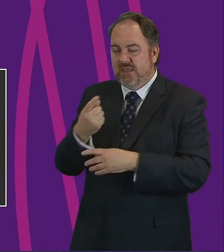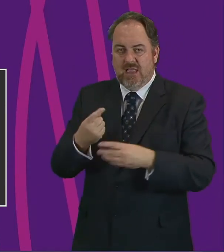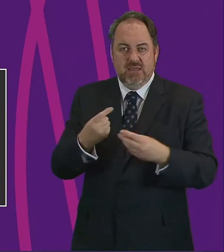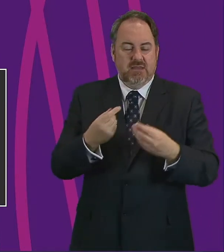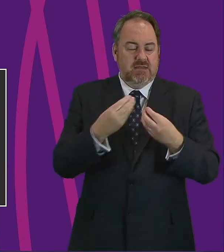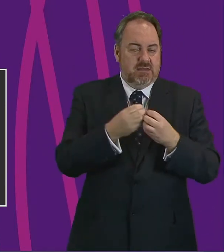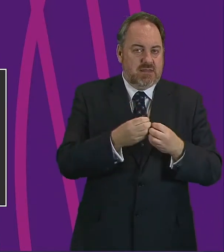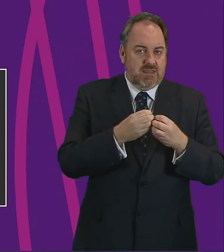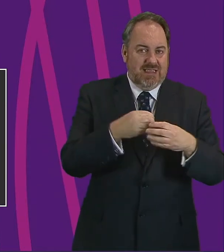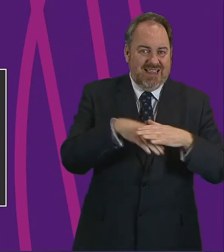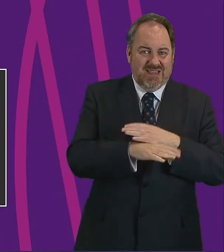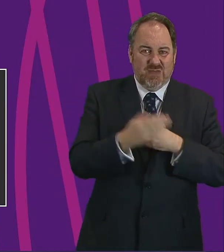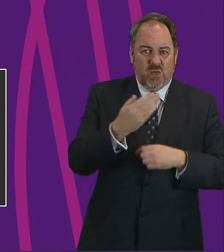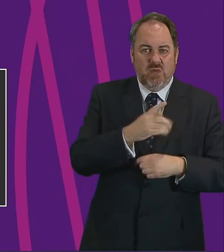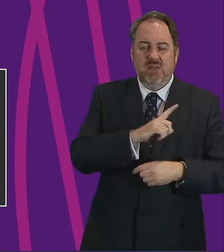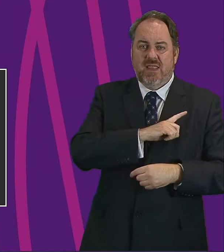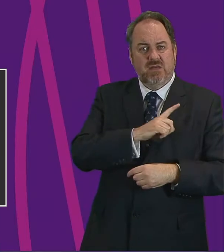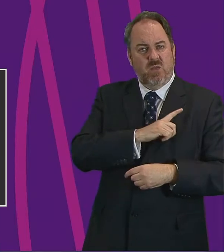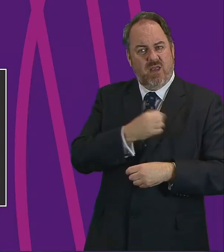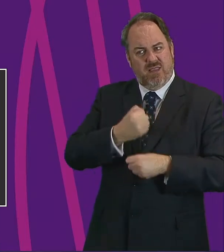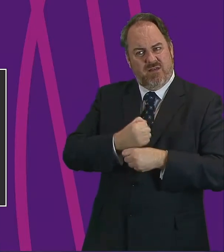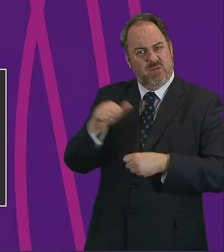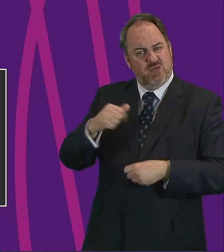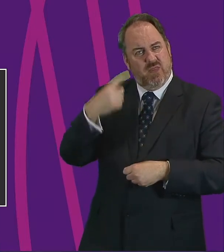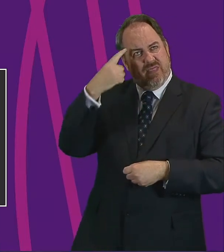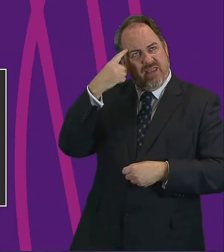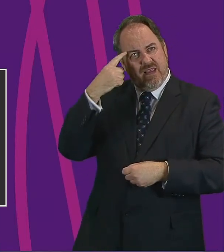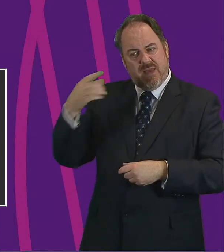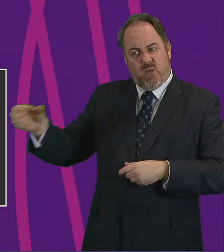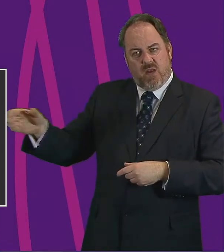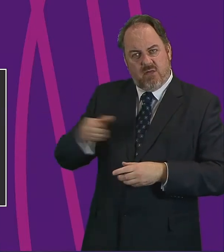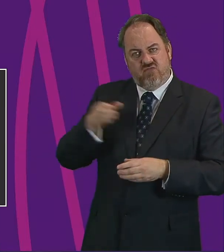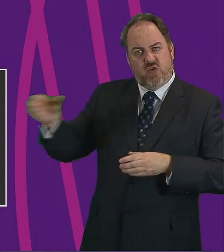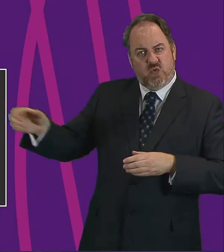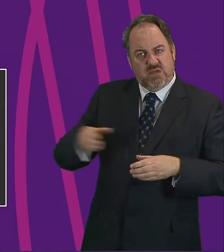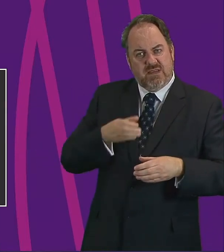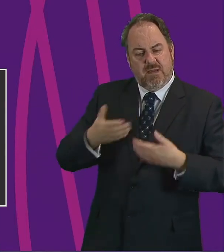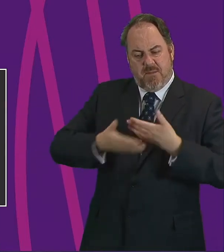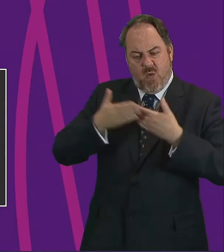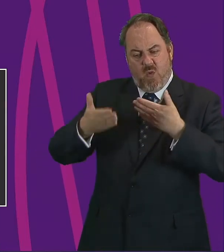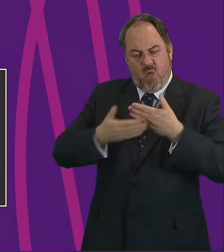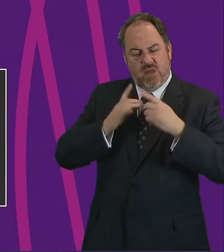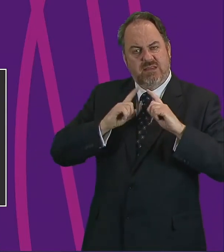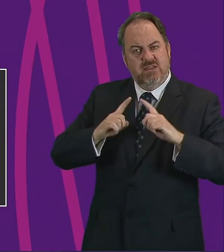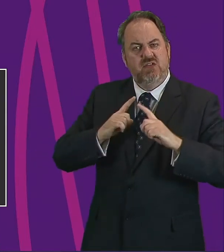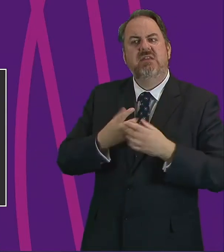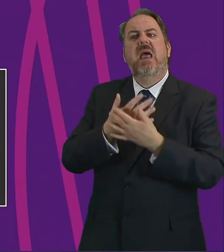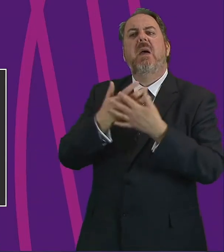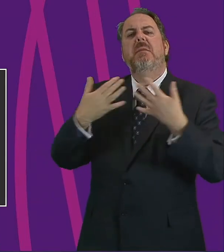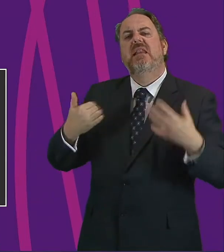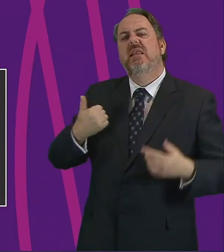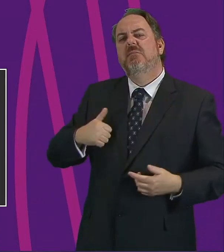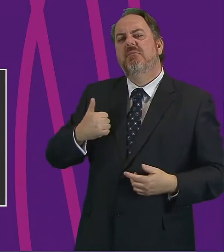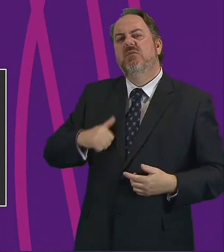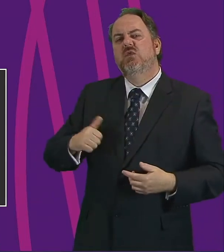is looking at hiring extra teachers? And how many extra teachers does the Cabinet Secretary think might be needed? And how many